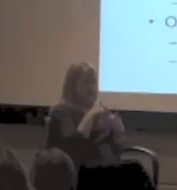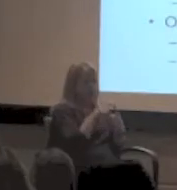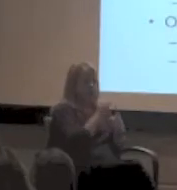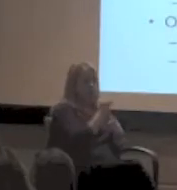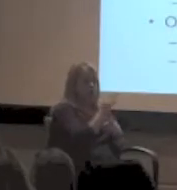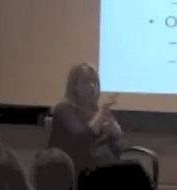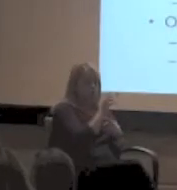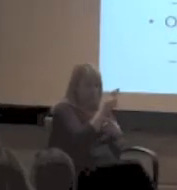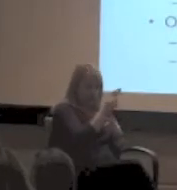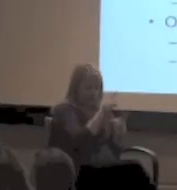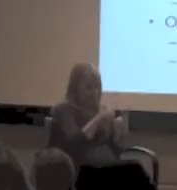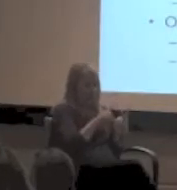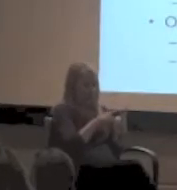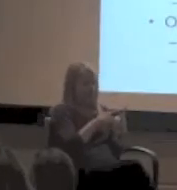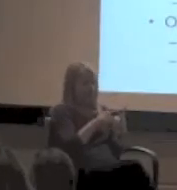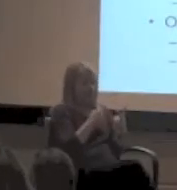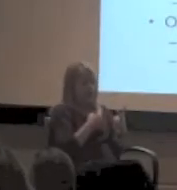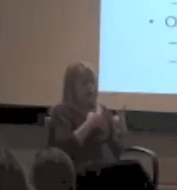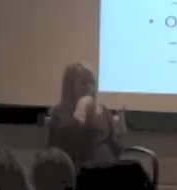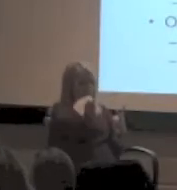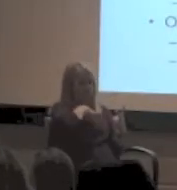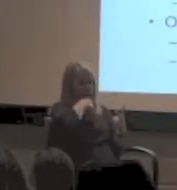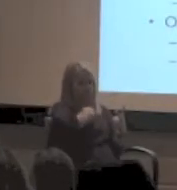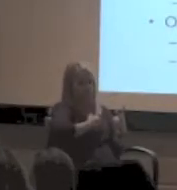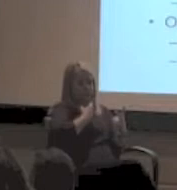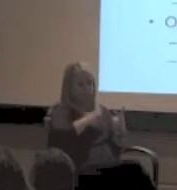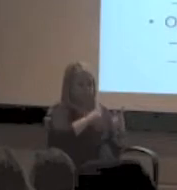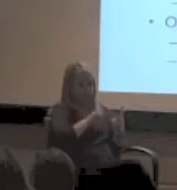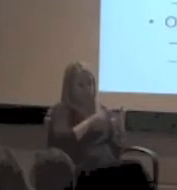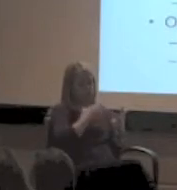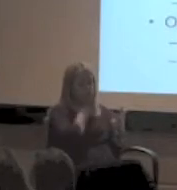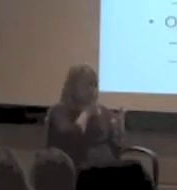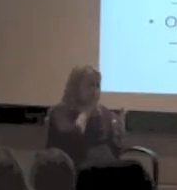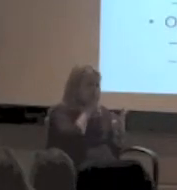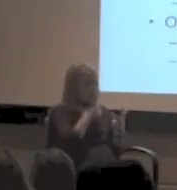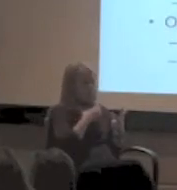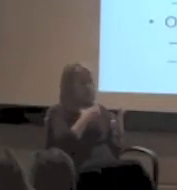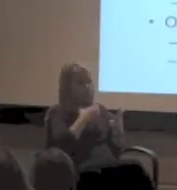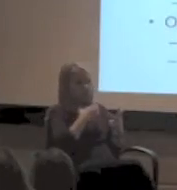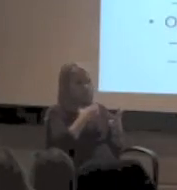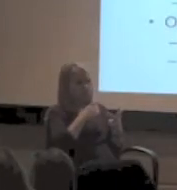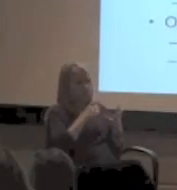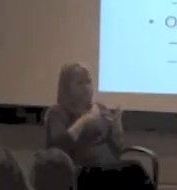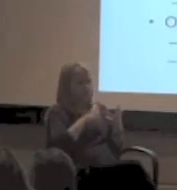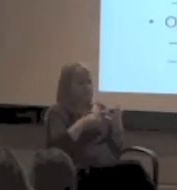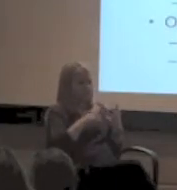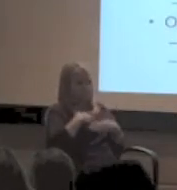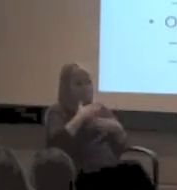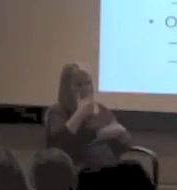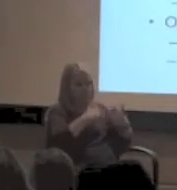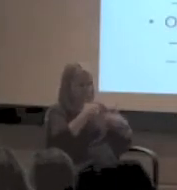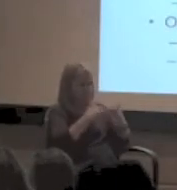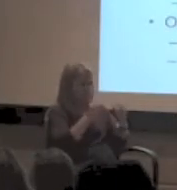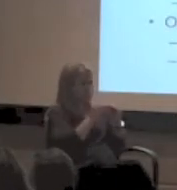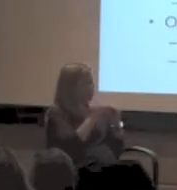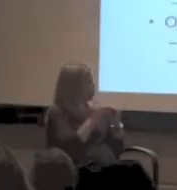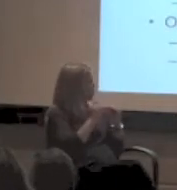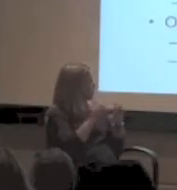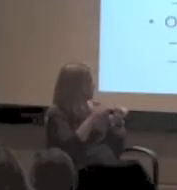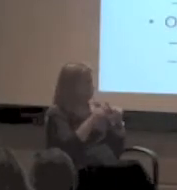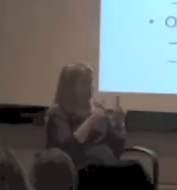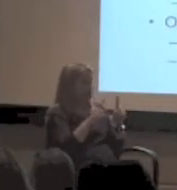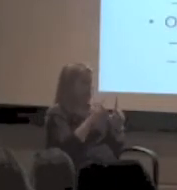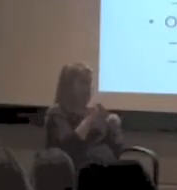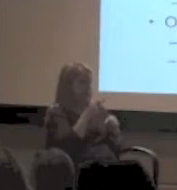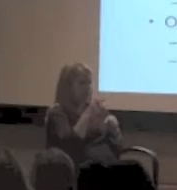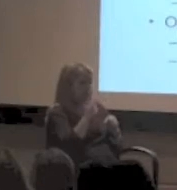aspiration very seriously. Choking and swallowing problems, it's a little harder. To be a little less specific, but apnea, and I